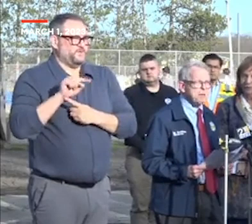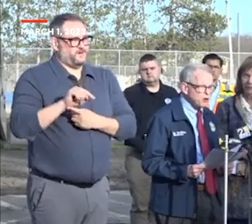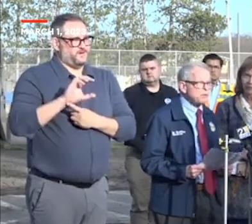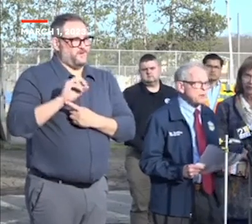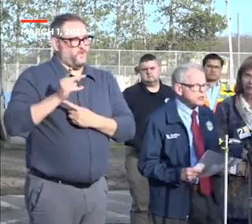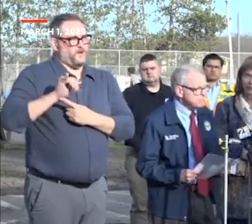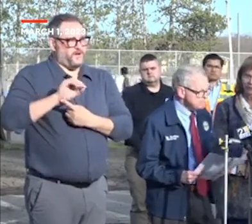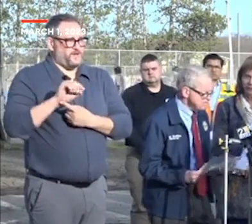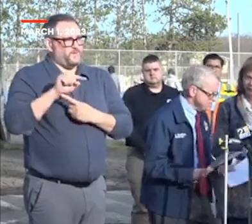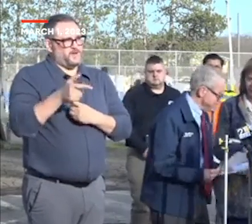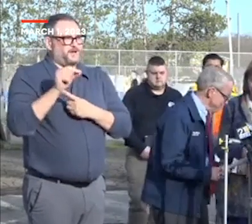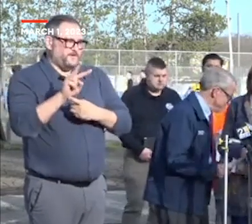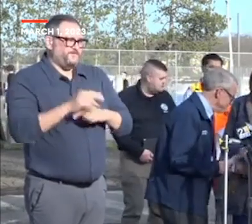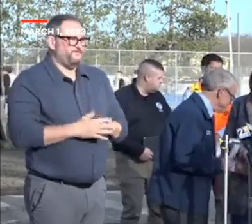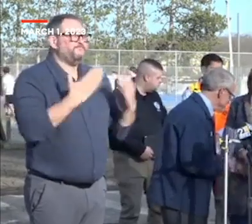Thank you all very much.